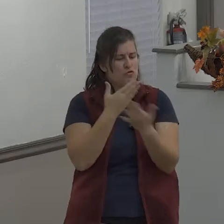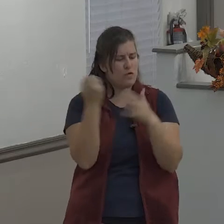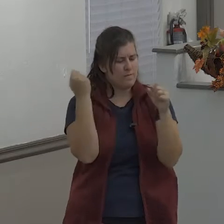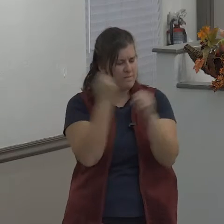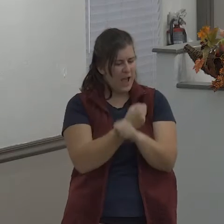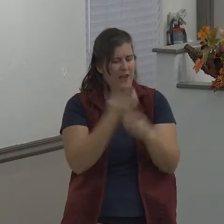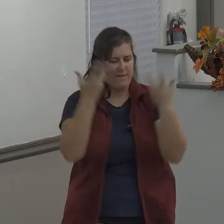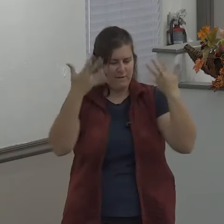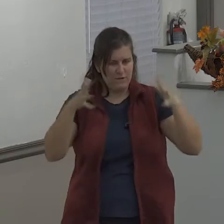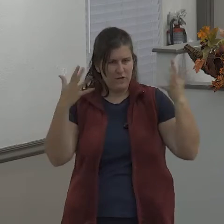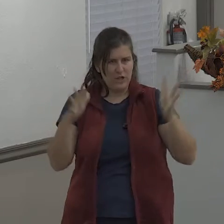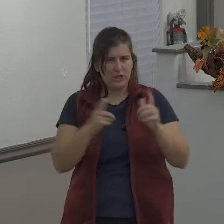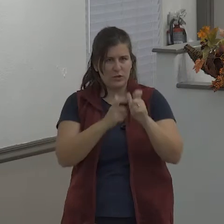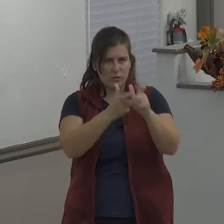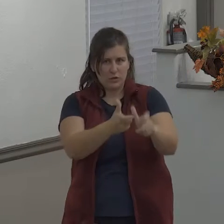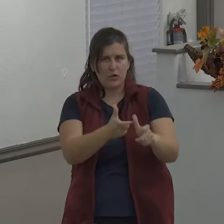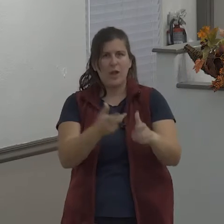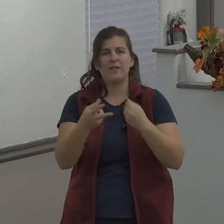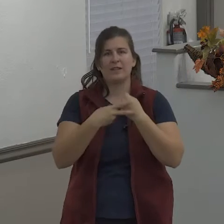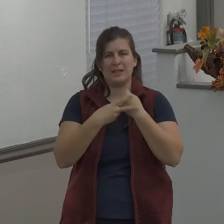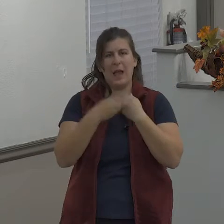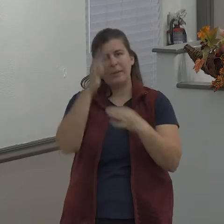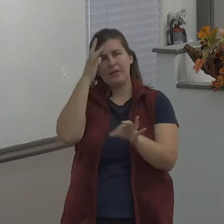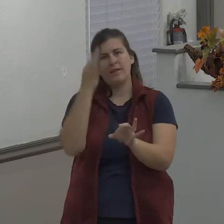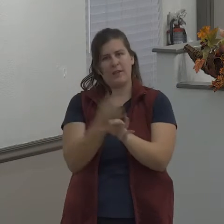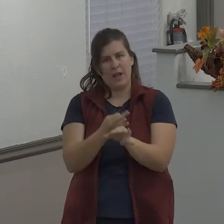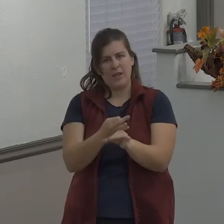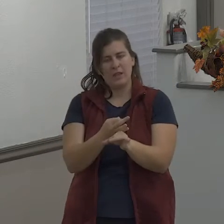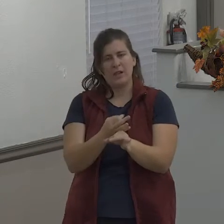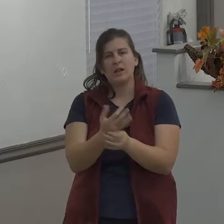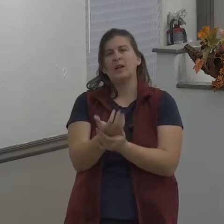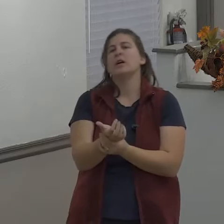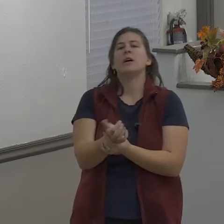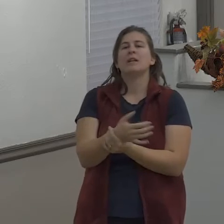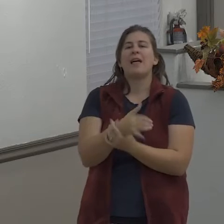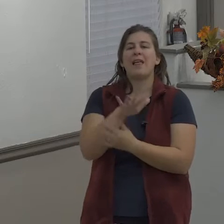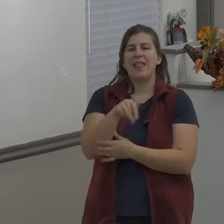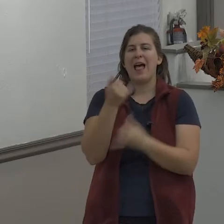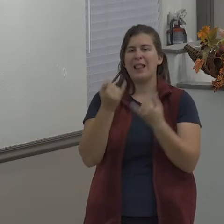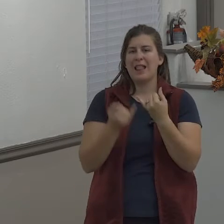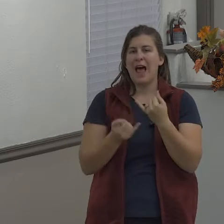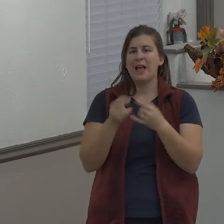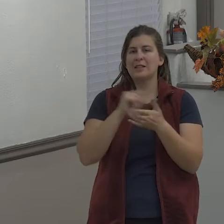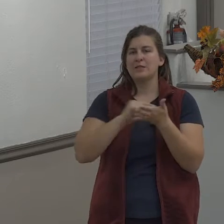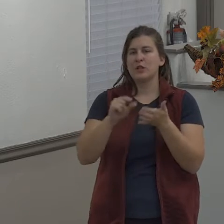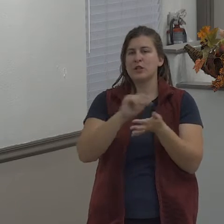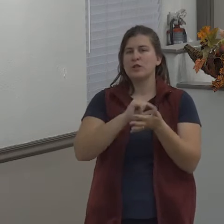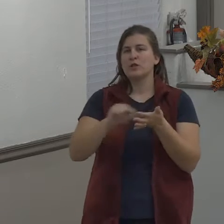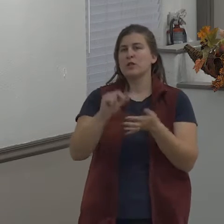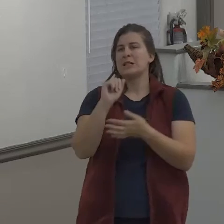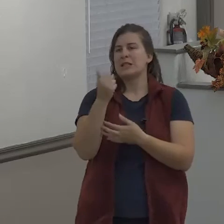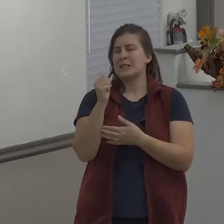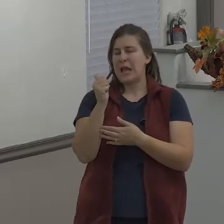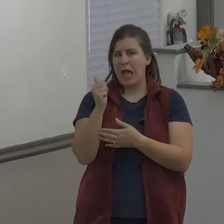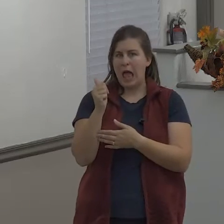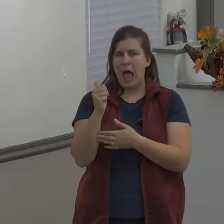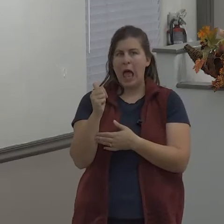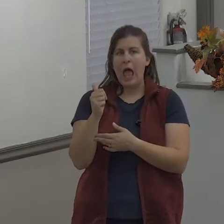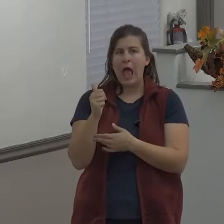course. I have kept the faith." In the last verse 10, the last